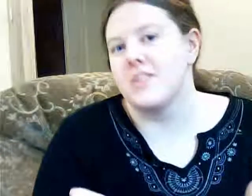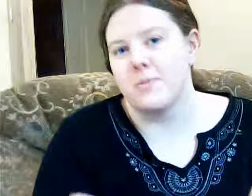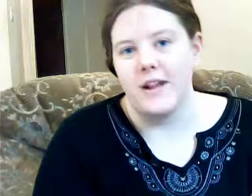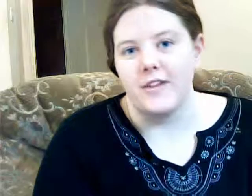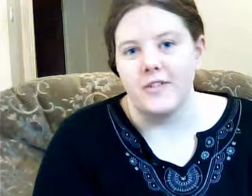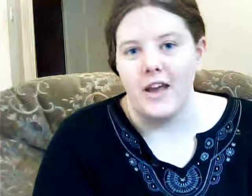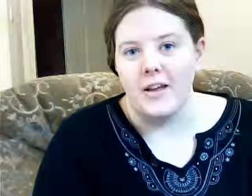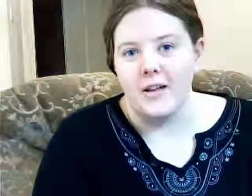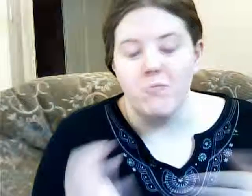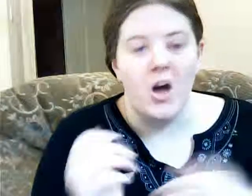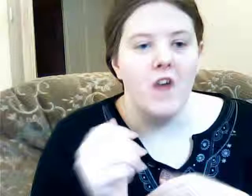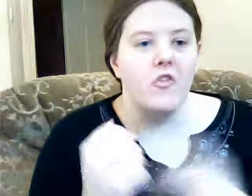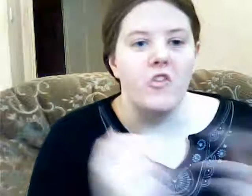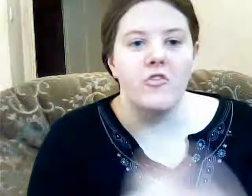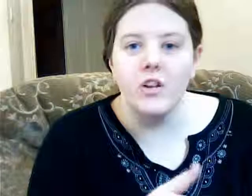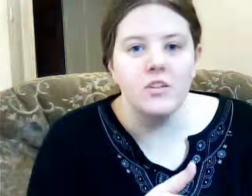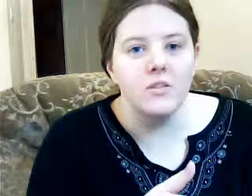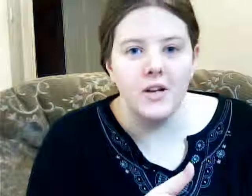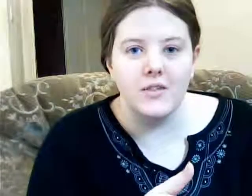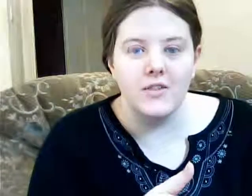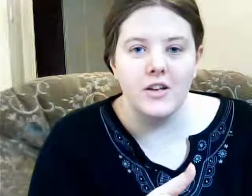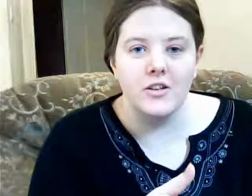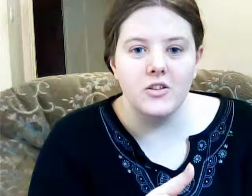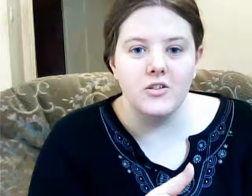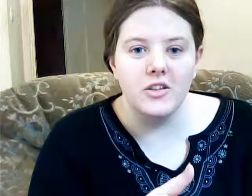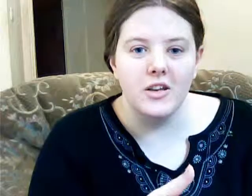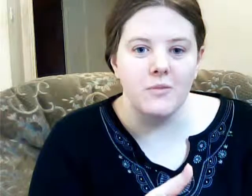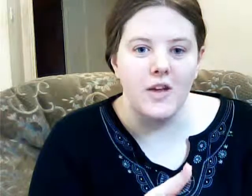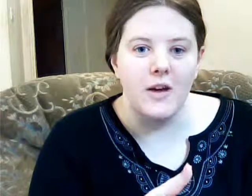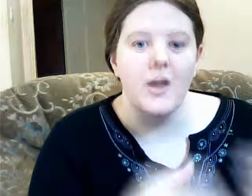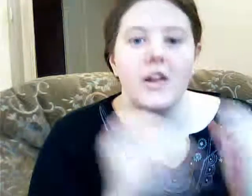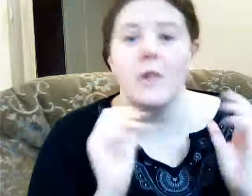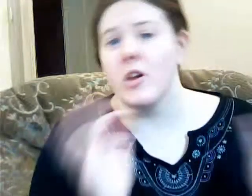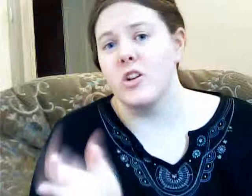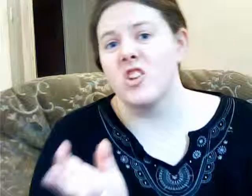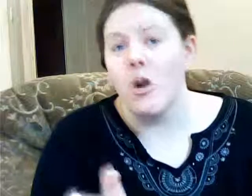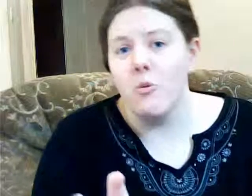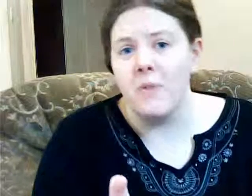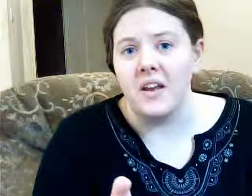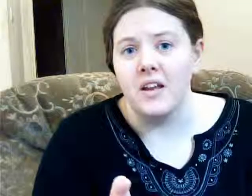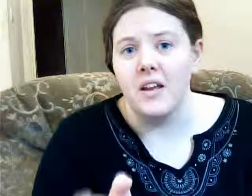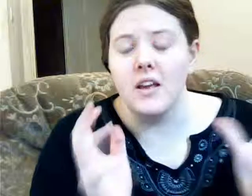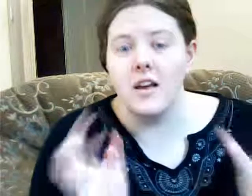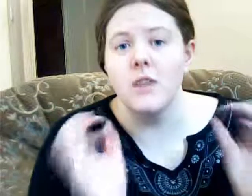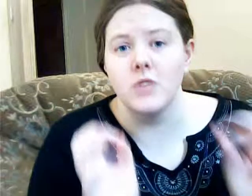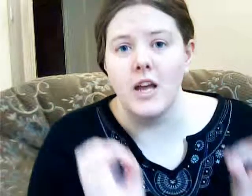plan on getting it i have a friends that plan on getting it as soon as it comes out now we're just hoping it comes out